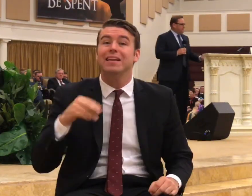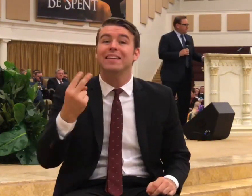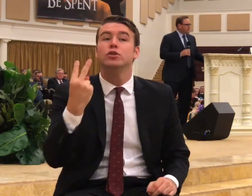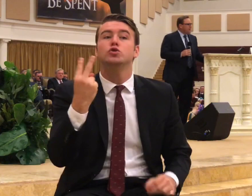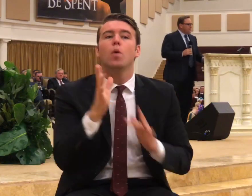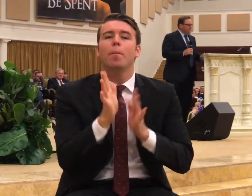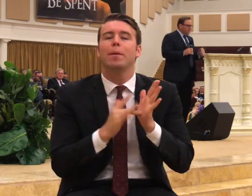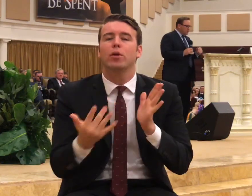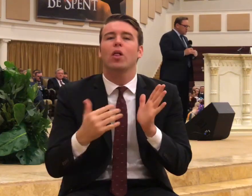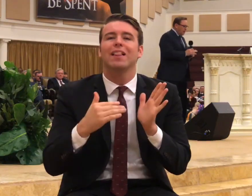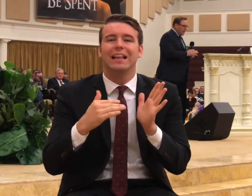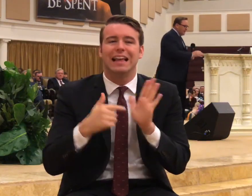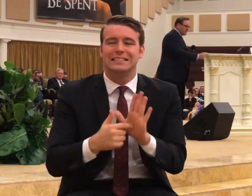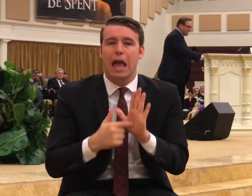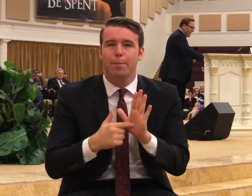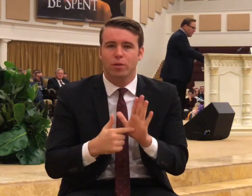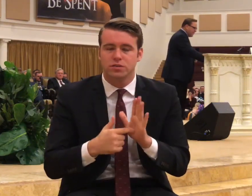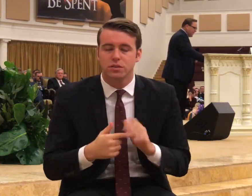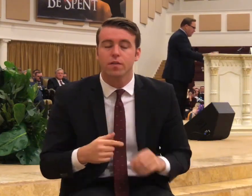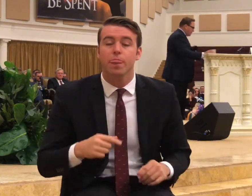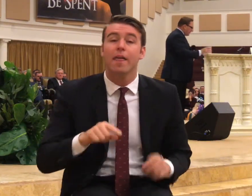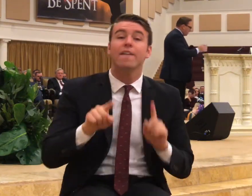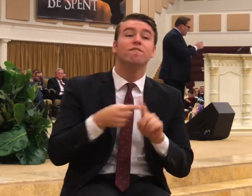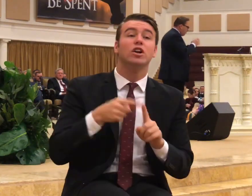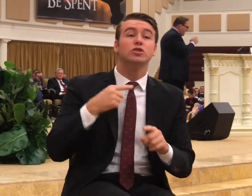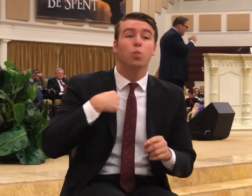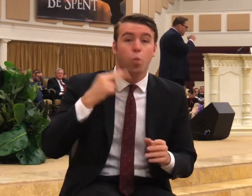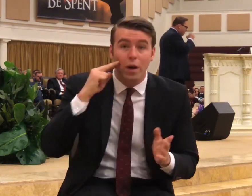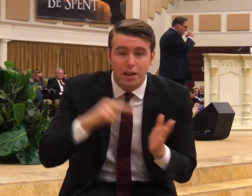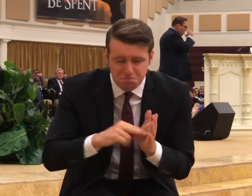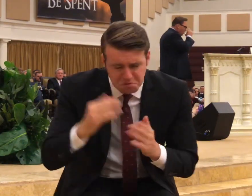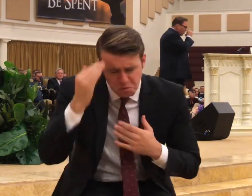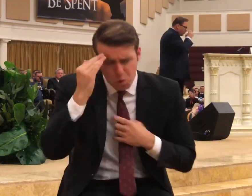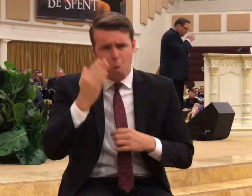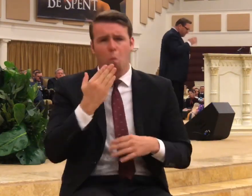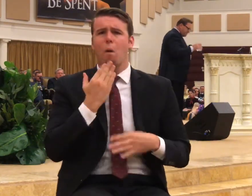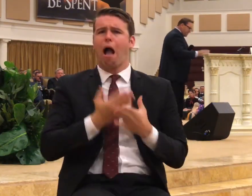biblical examples. The first one is found in a character we know well.